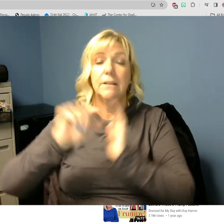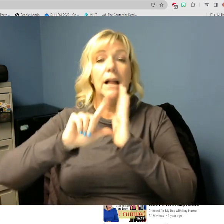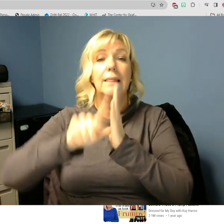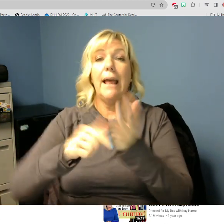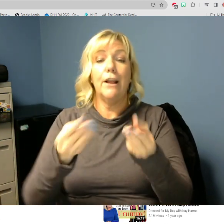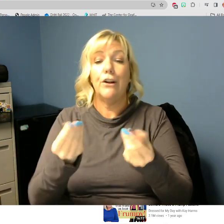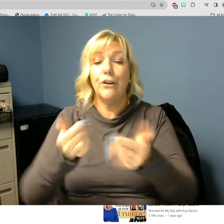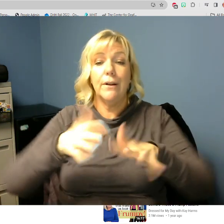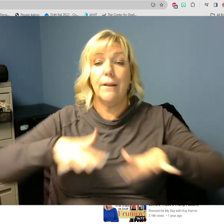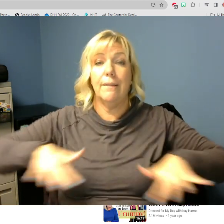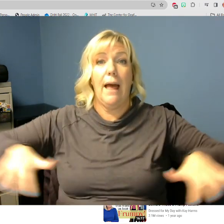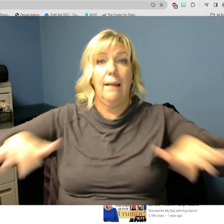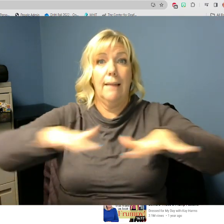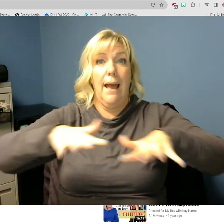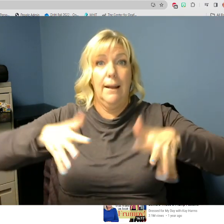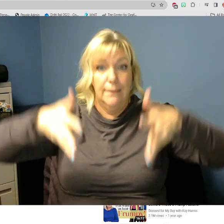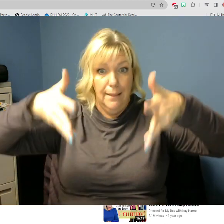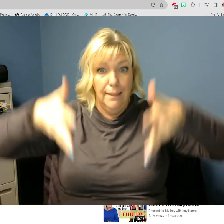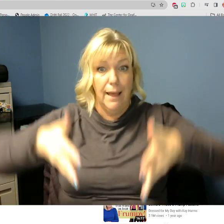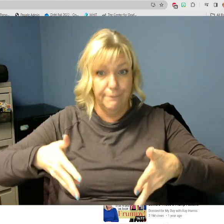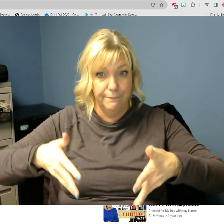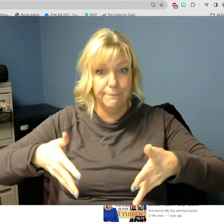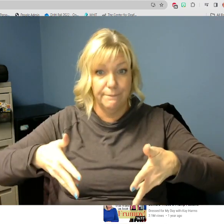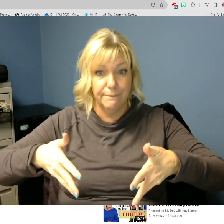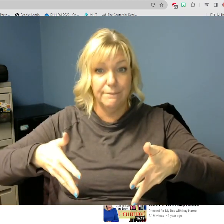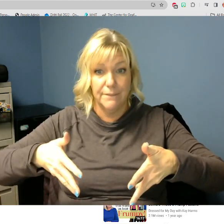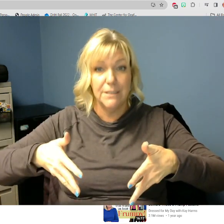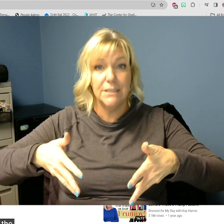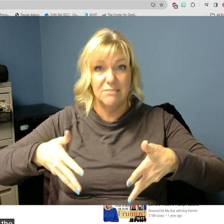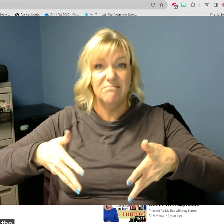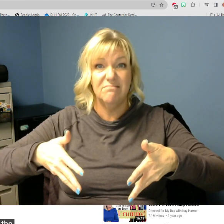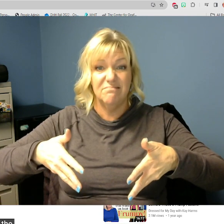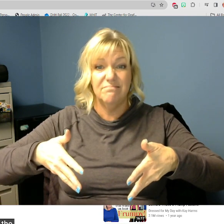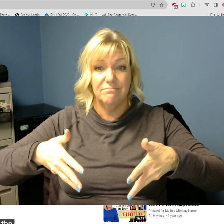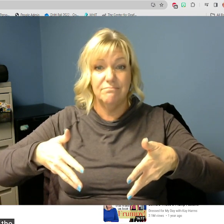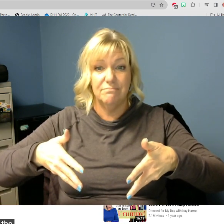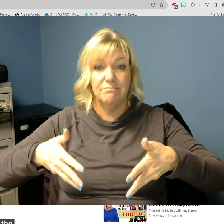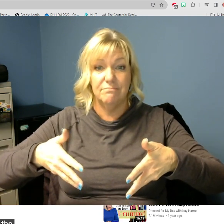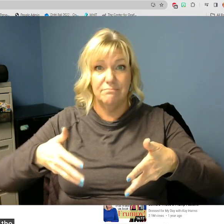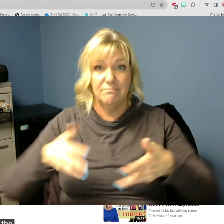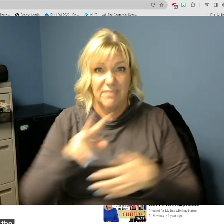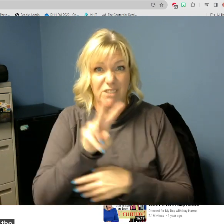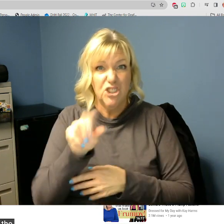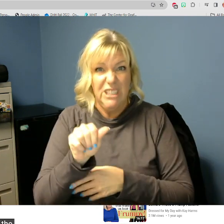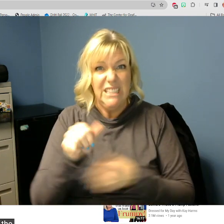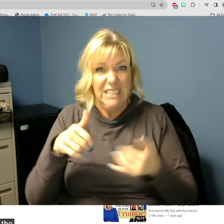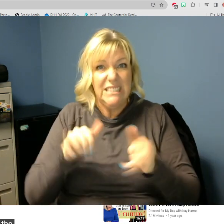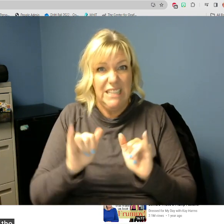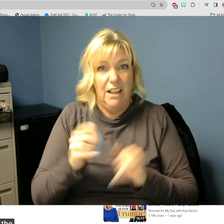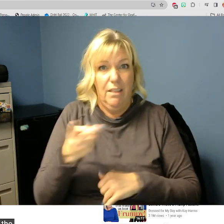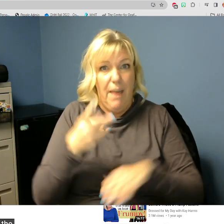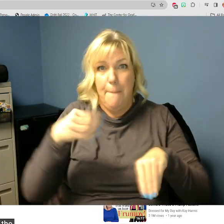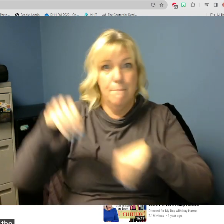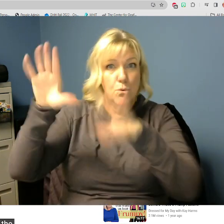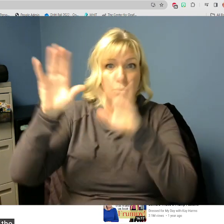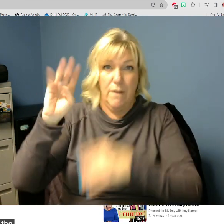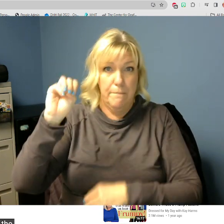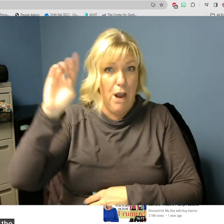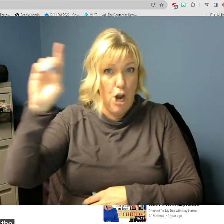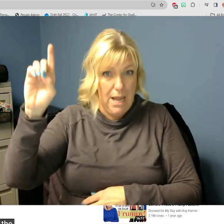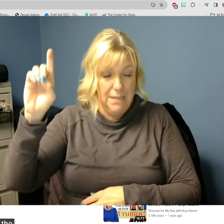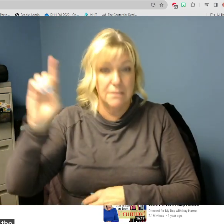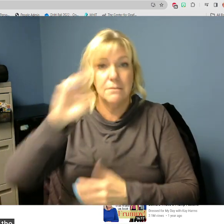be land that's left in Virginia. They'll head to Maryland. There's land that's left in Virginia. And Anthony Johnson